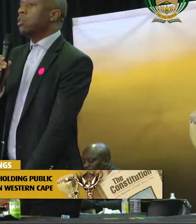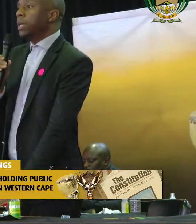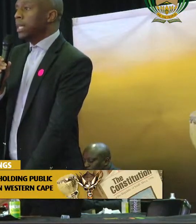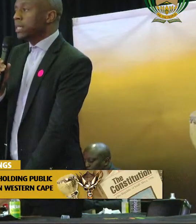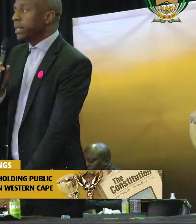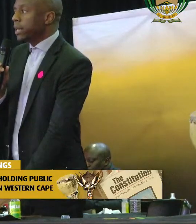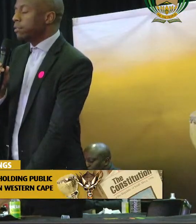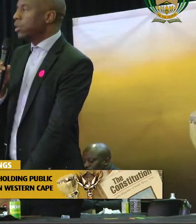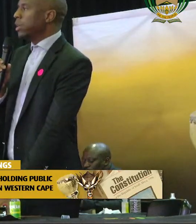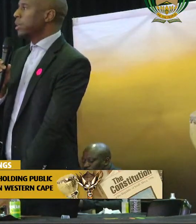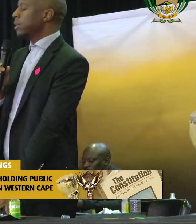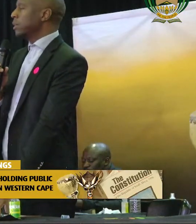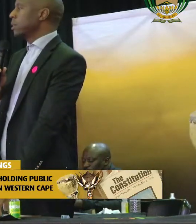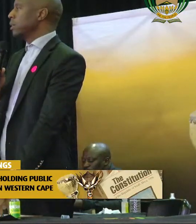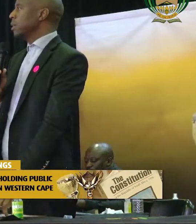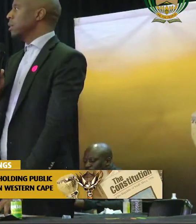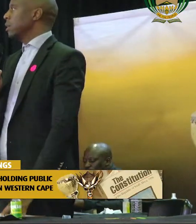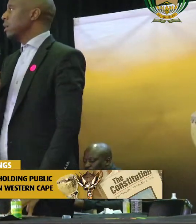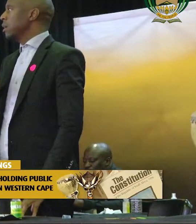We've been listening carefully.